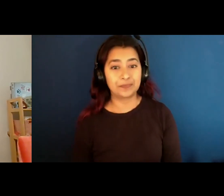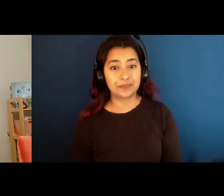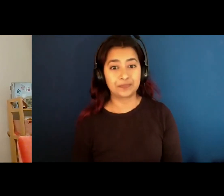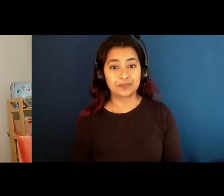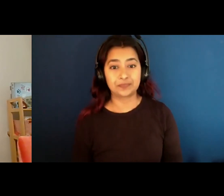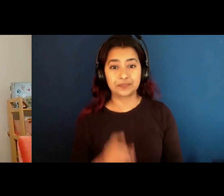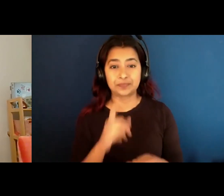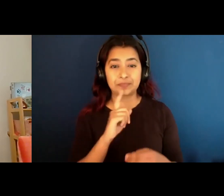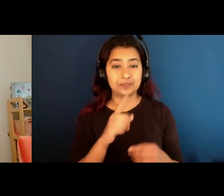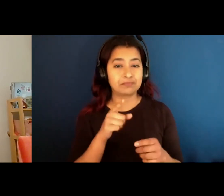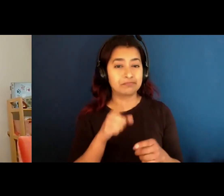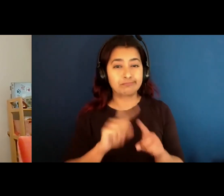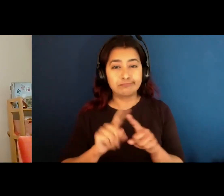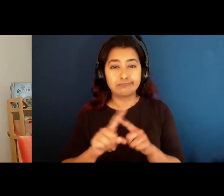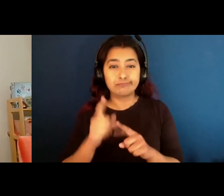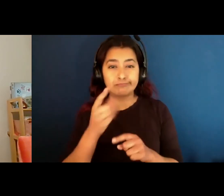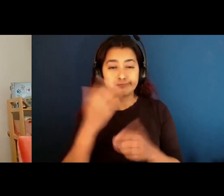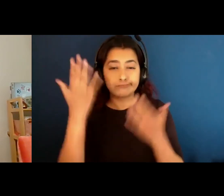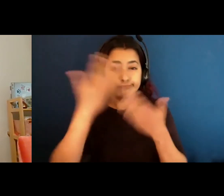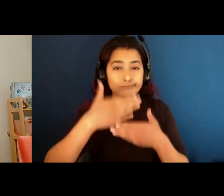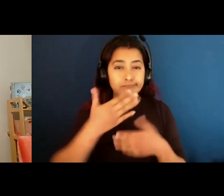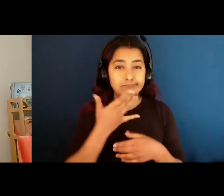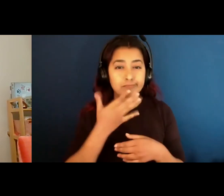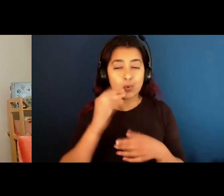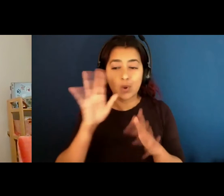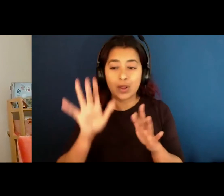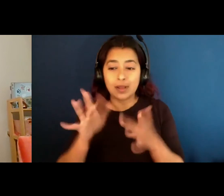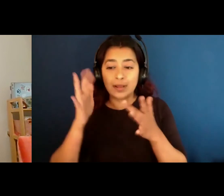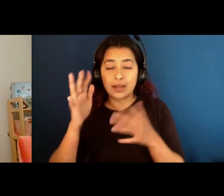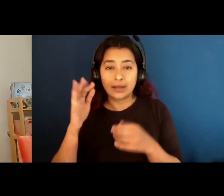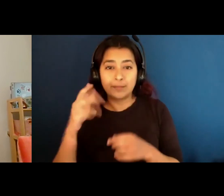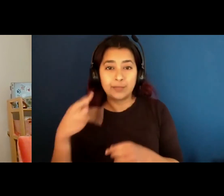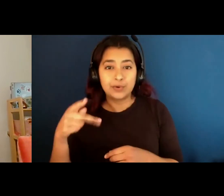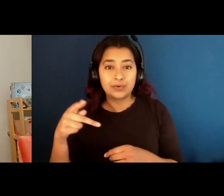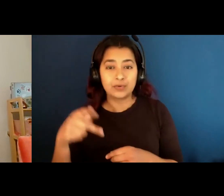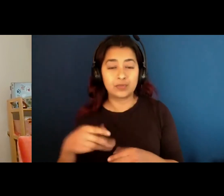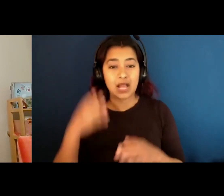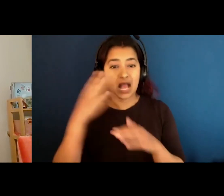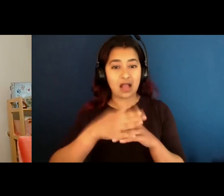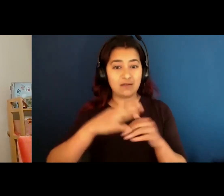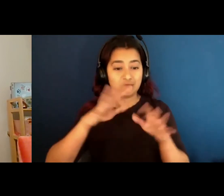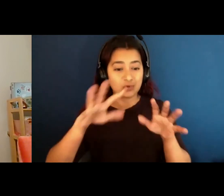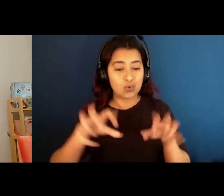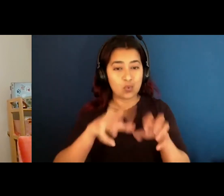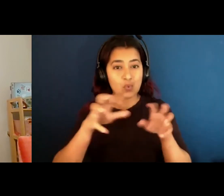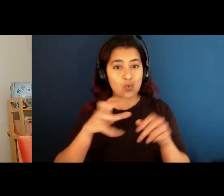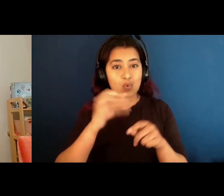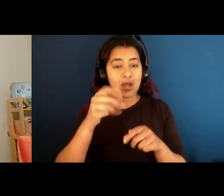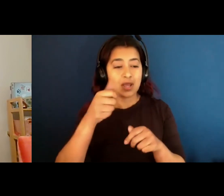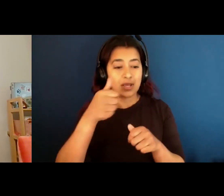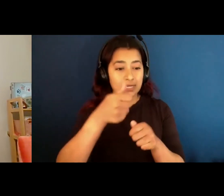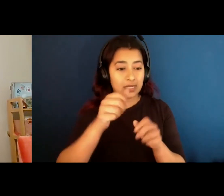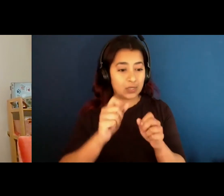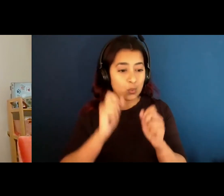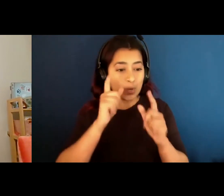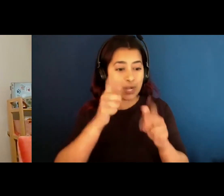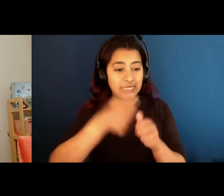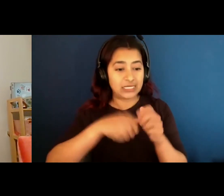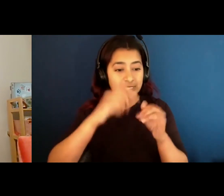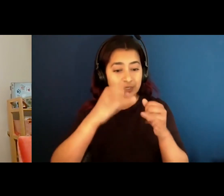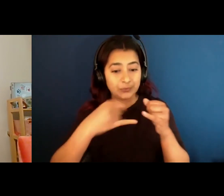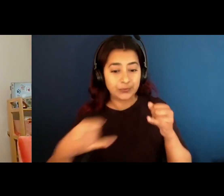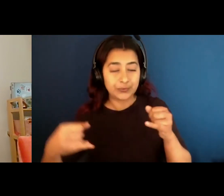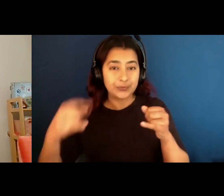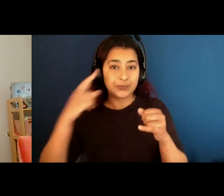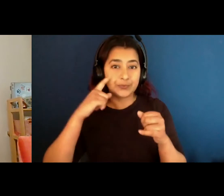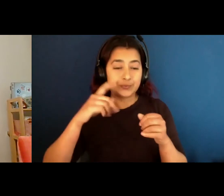blissful obsidian, a dreamy lavender. After the wash and waking of each strand with something to keep moisture,